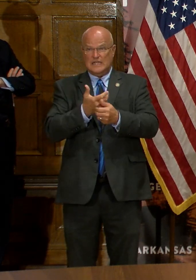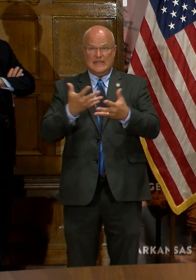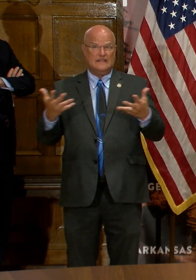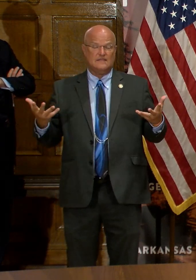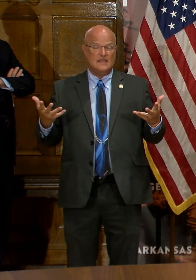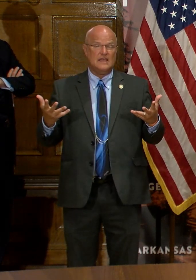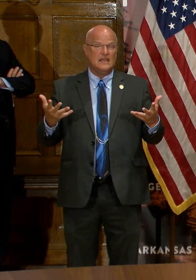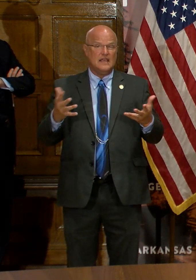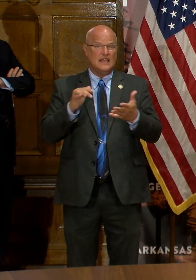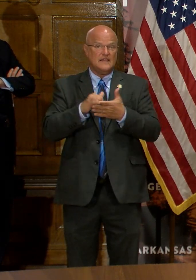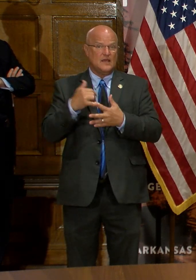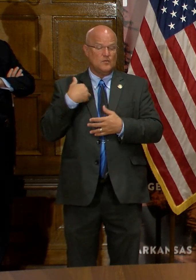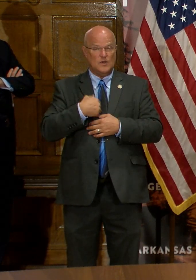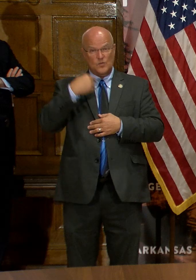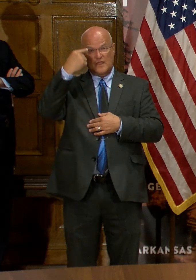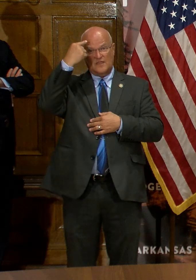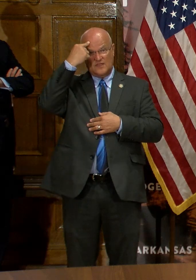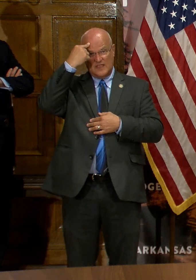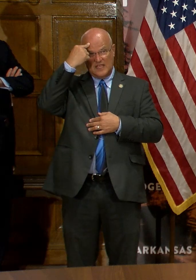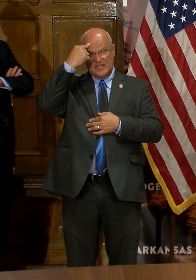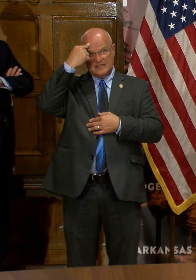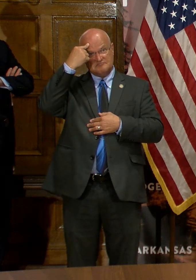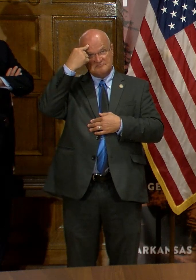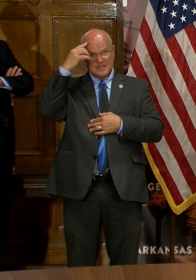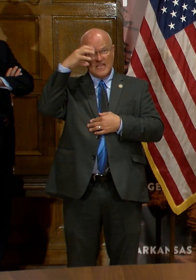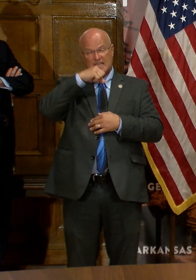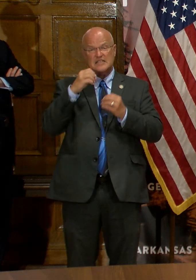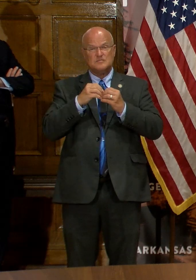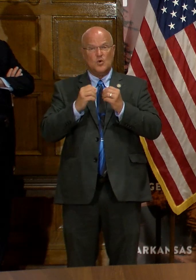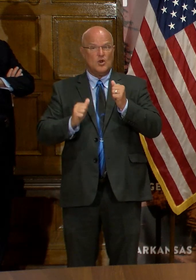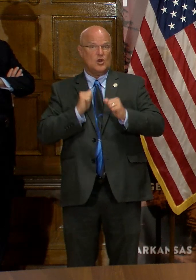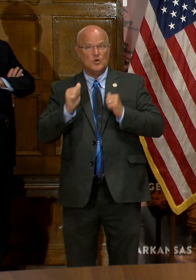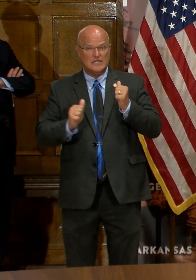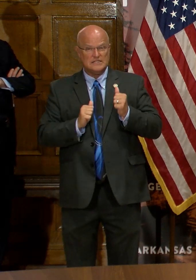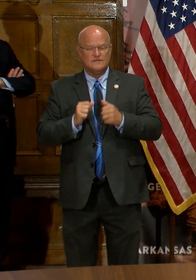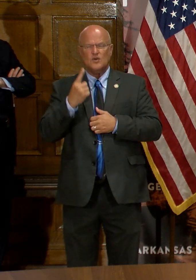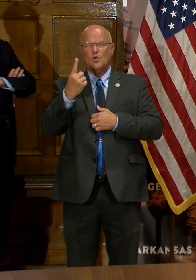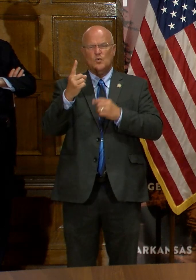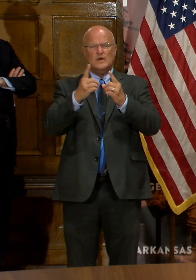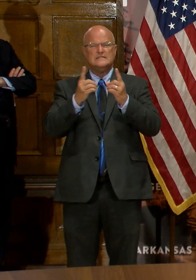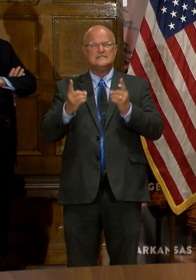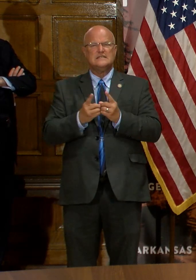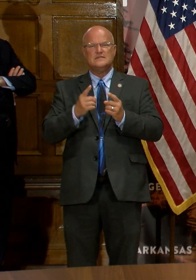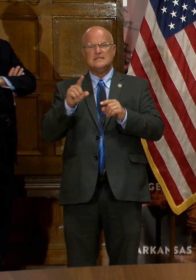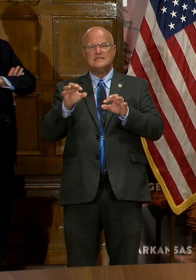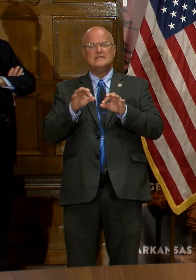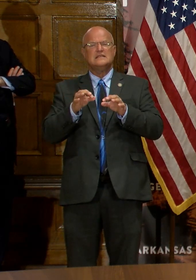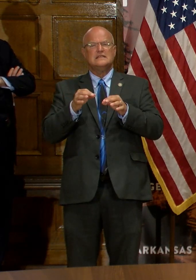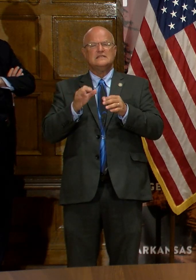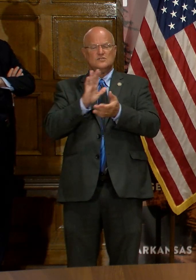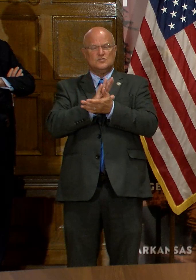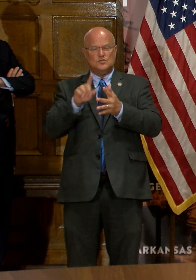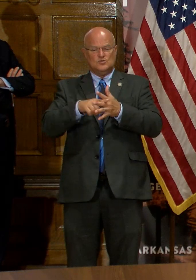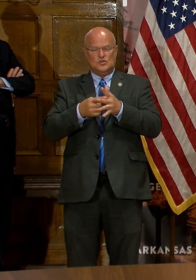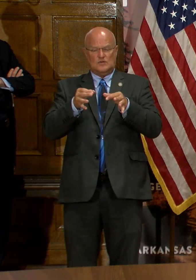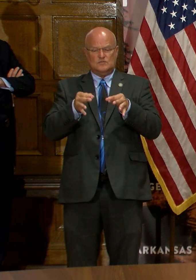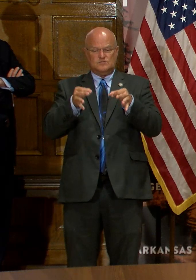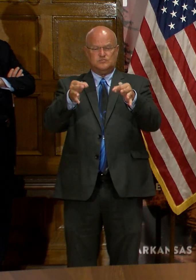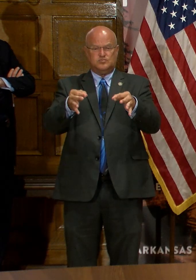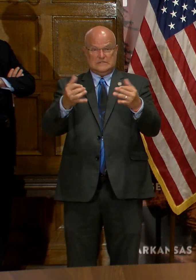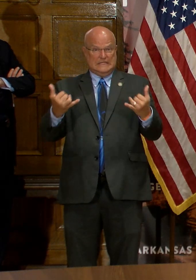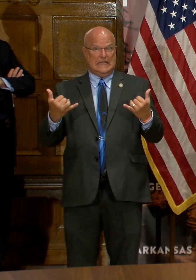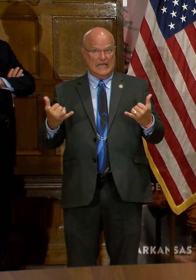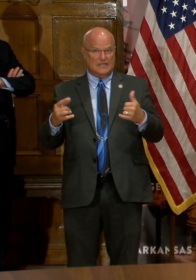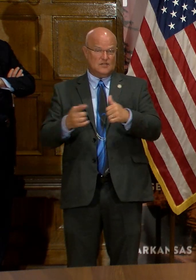anything that we would consider, I guess more aggressive. One of the districts simply delayed the start of school until